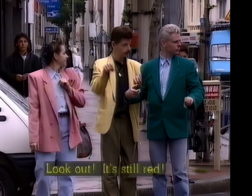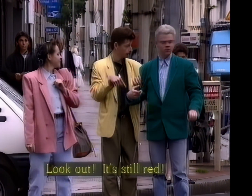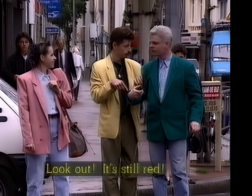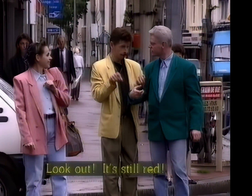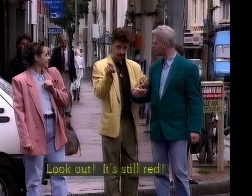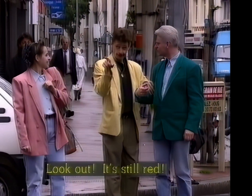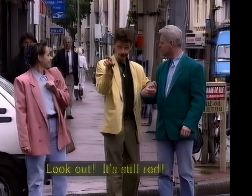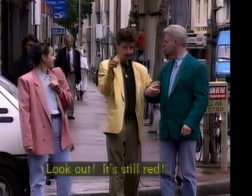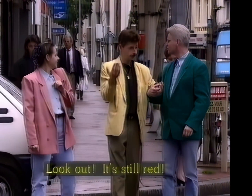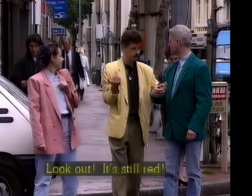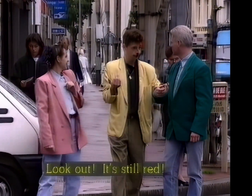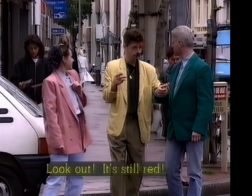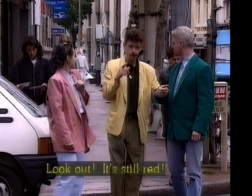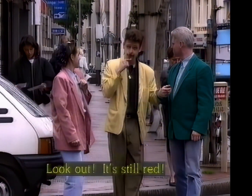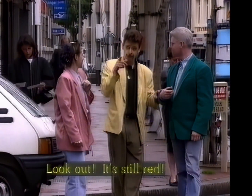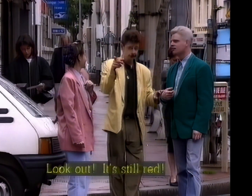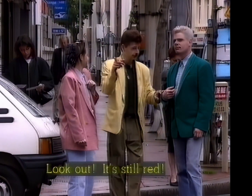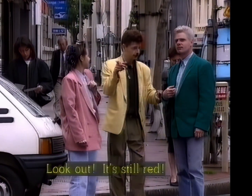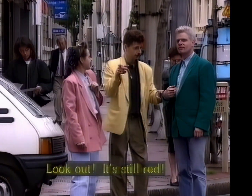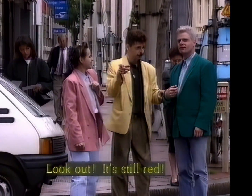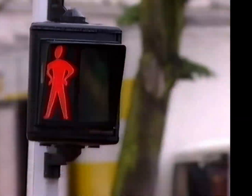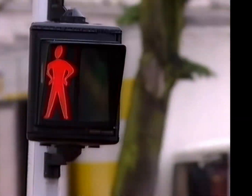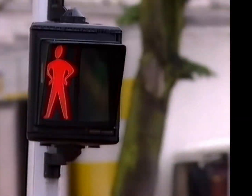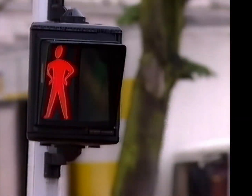Look out, it's red, isn't it?